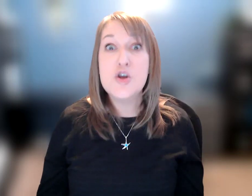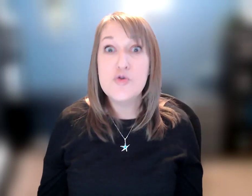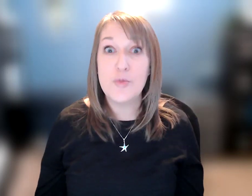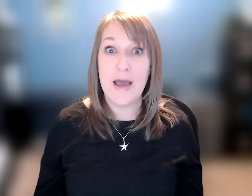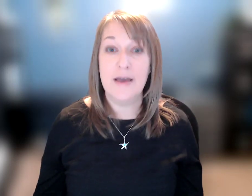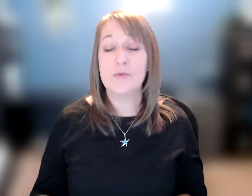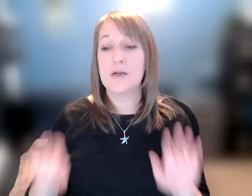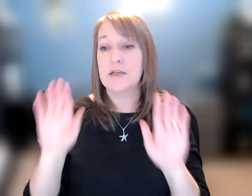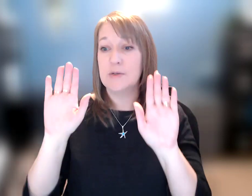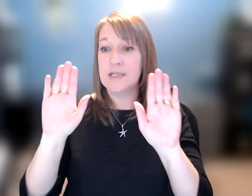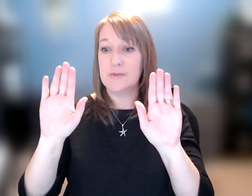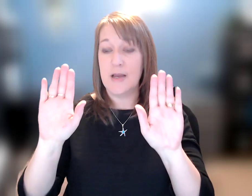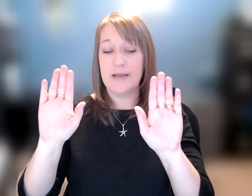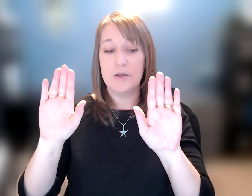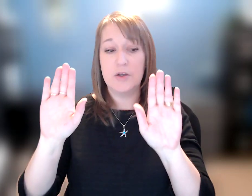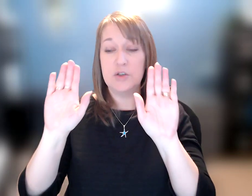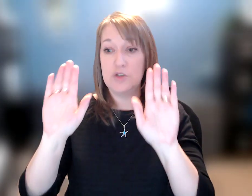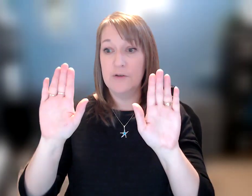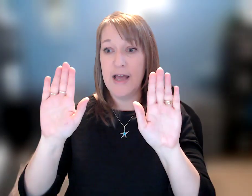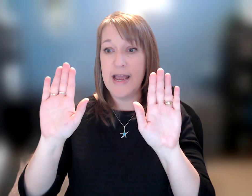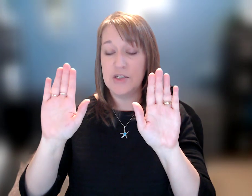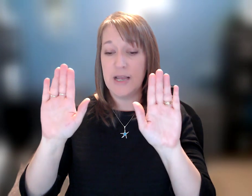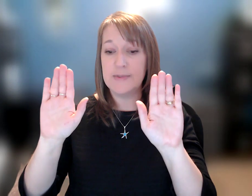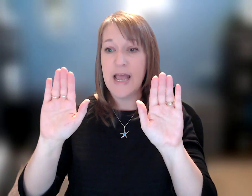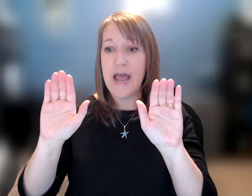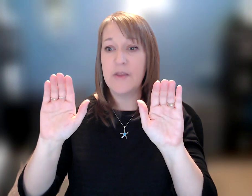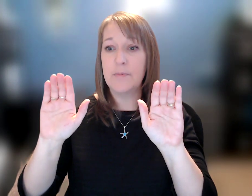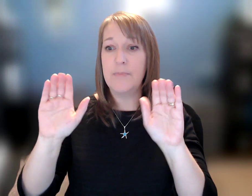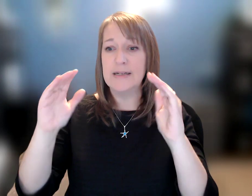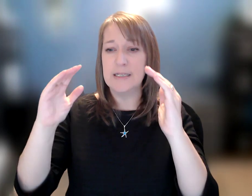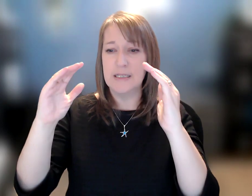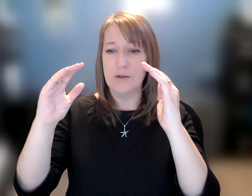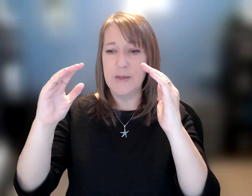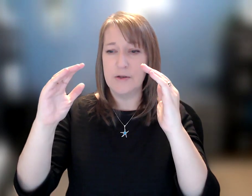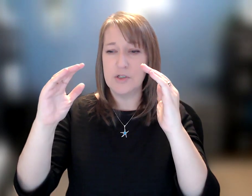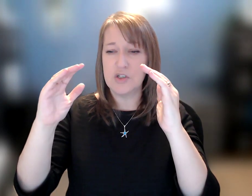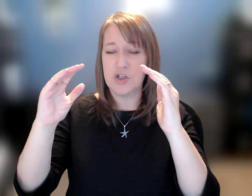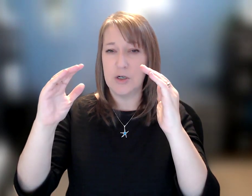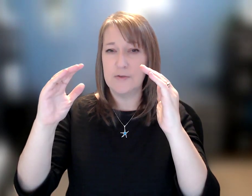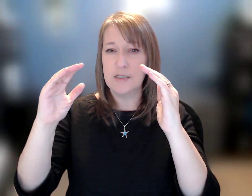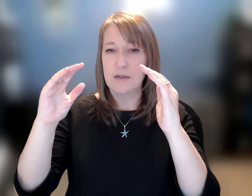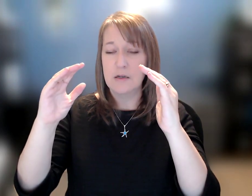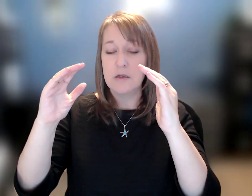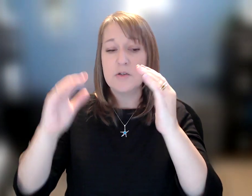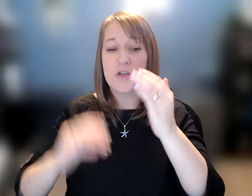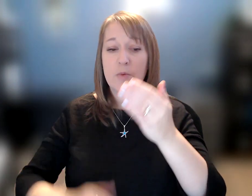new bed, we're going to do it this way. So you do two flat handshakes and they're bent a little bit. They're just curved. So you want